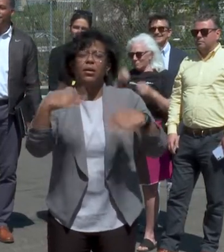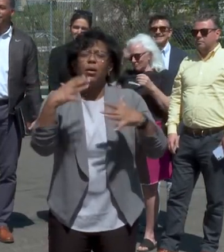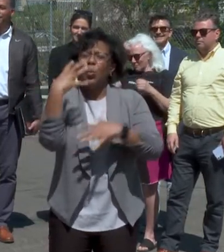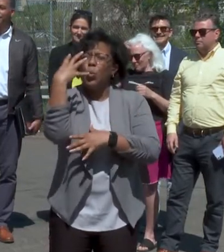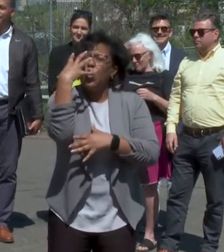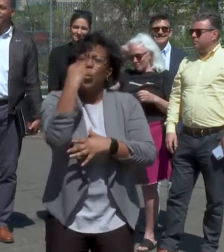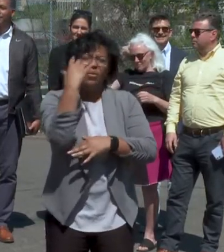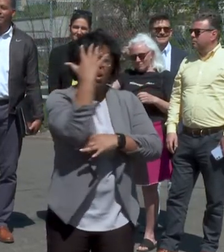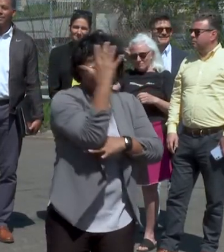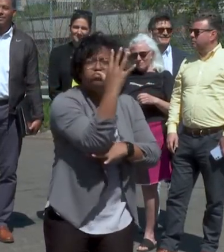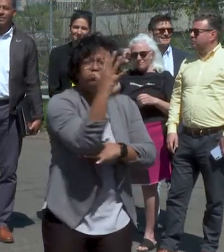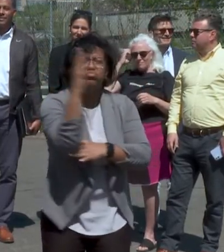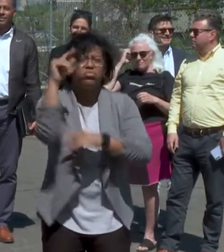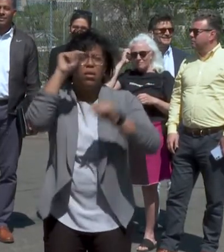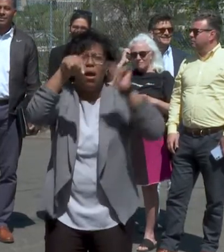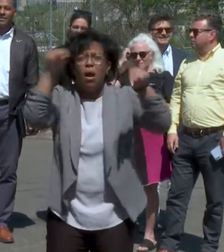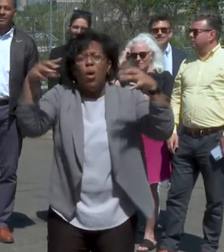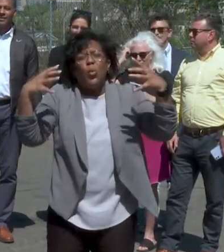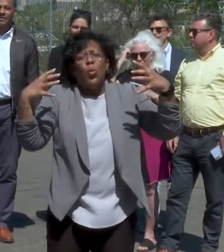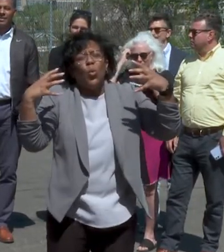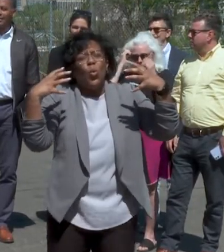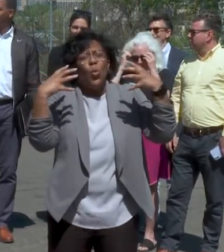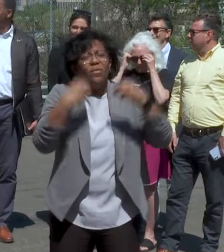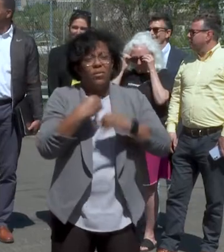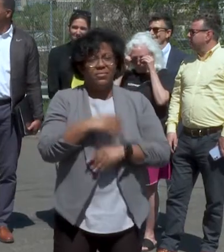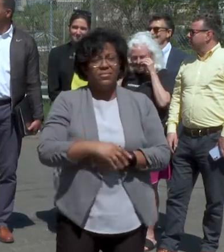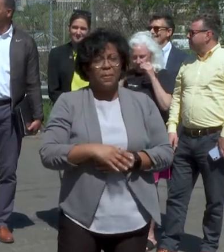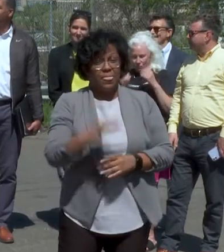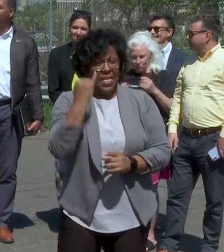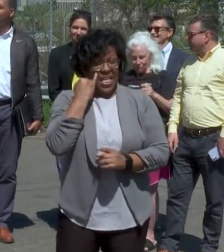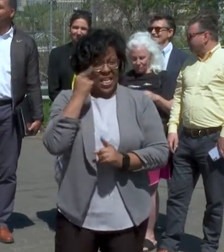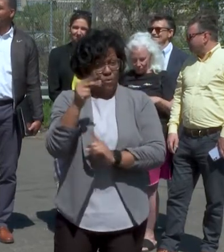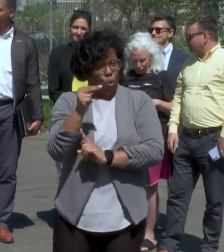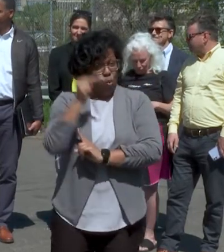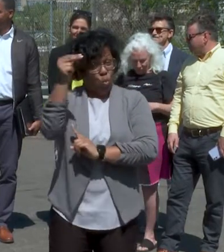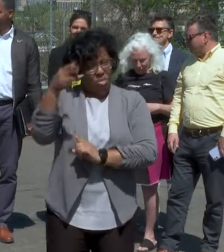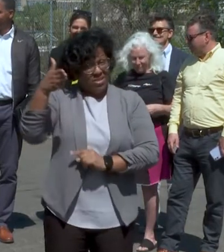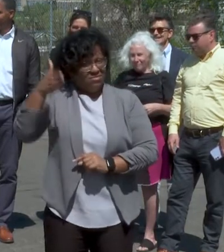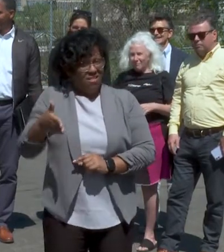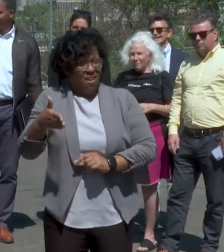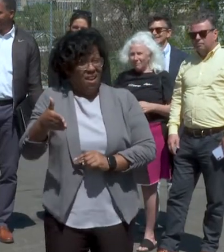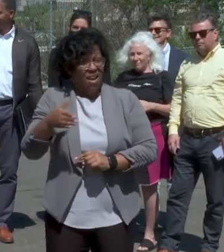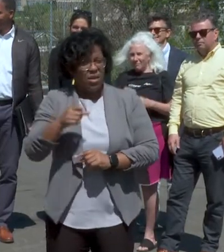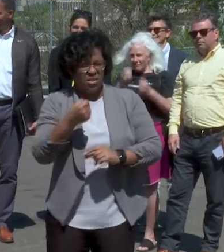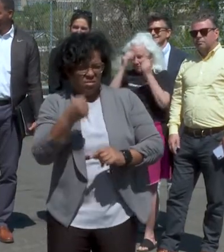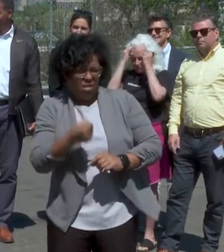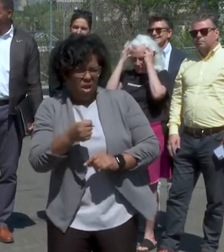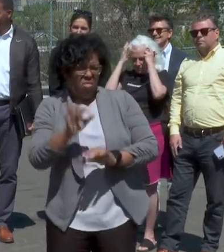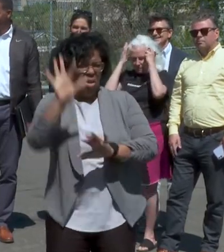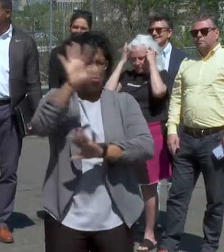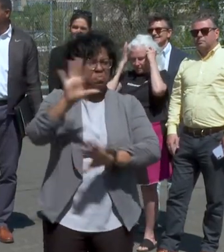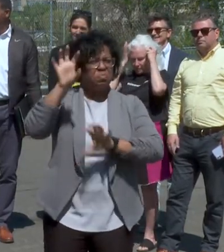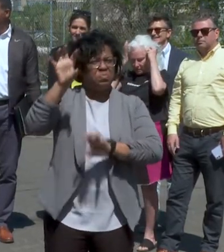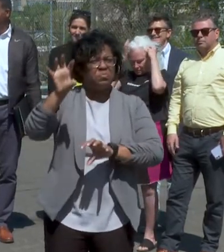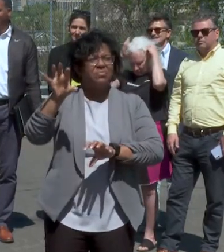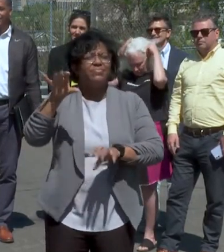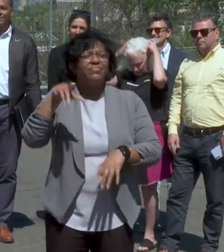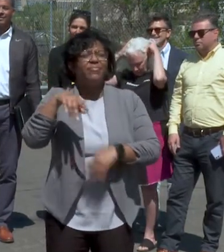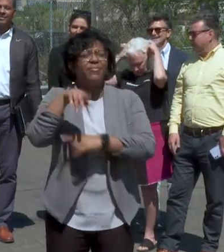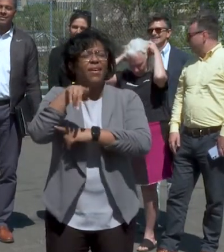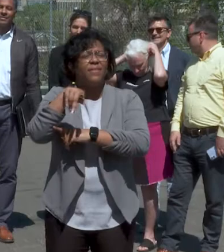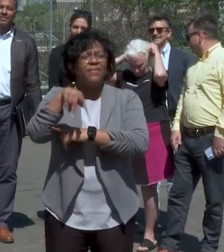positively incredible. However, if you're in either the north side or the south side green zones, north side or Phillips here on the south,